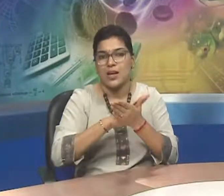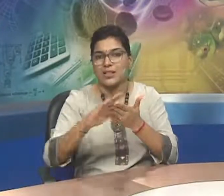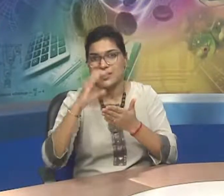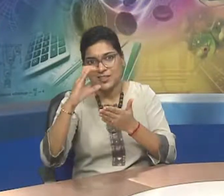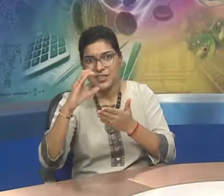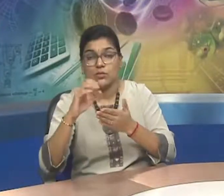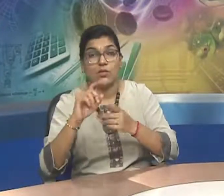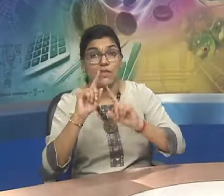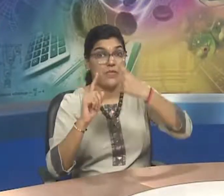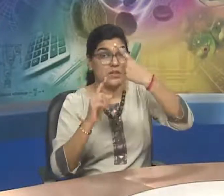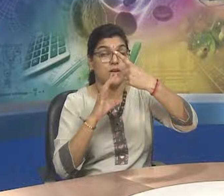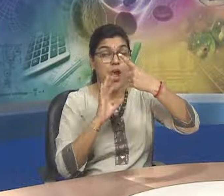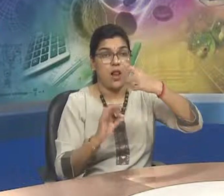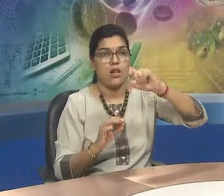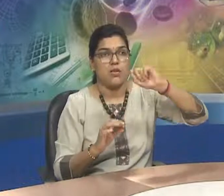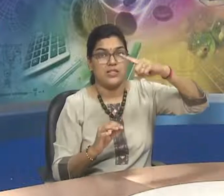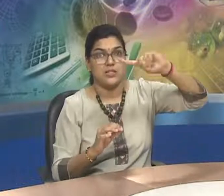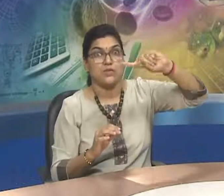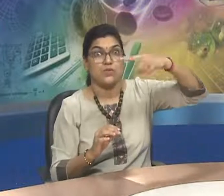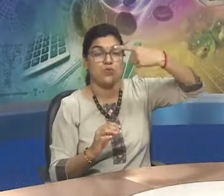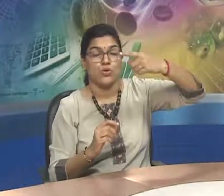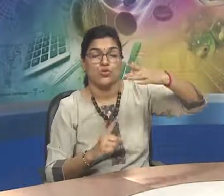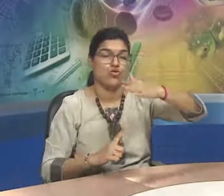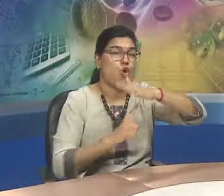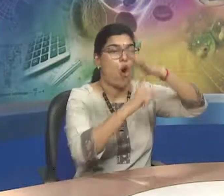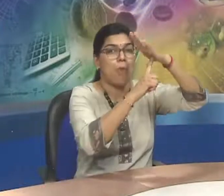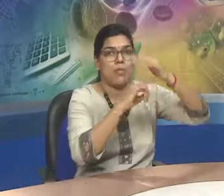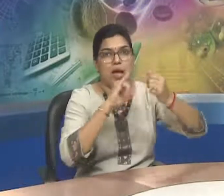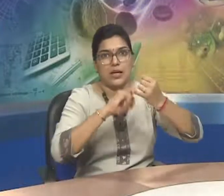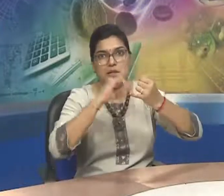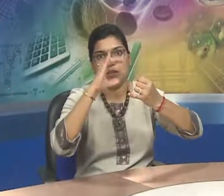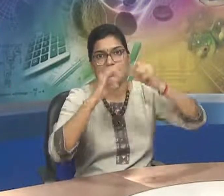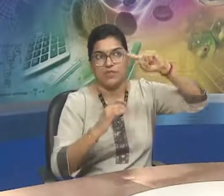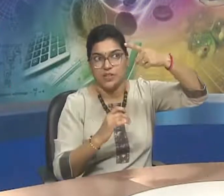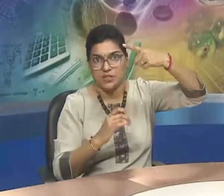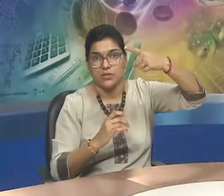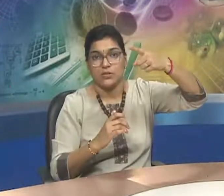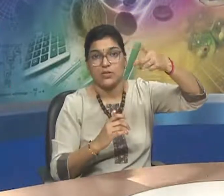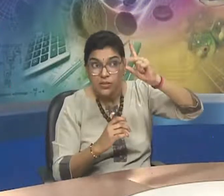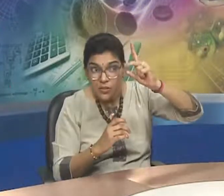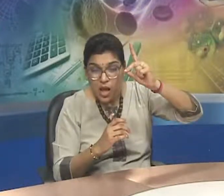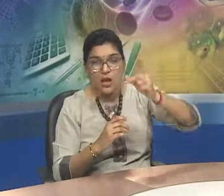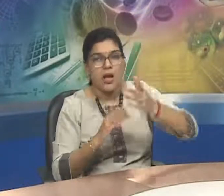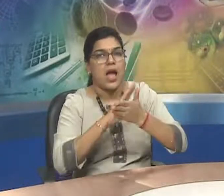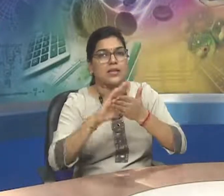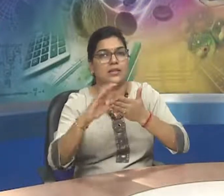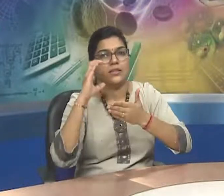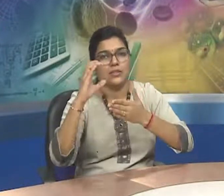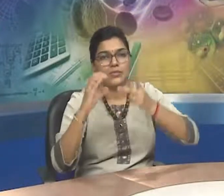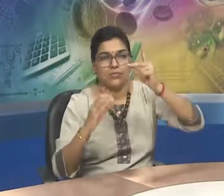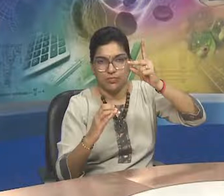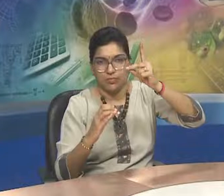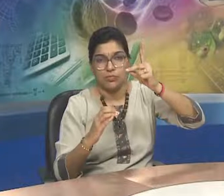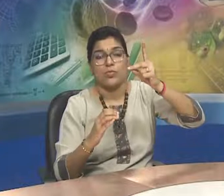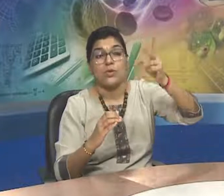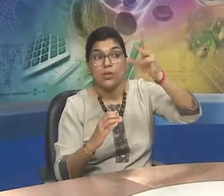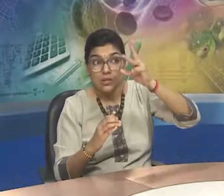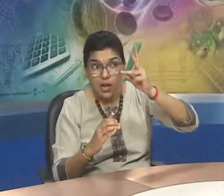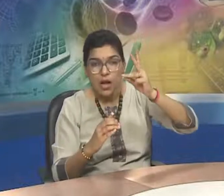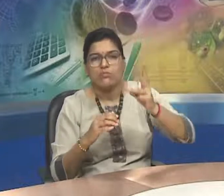This also explains that it is a command, or you can say it is an